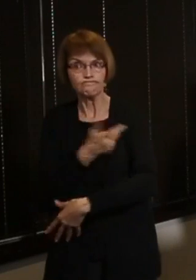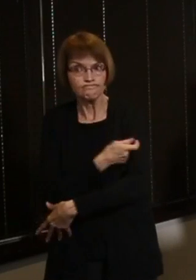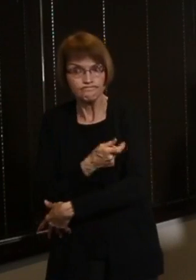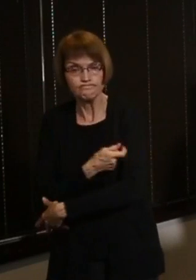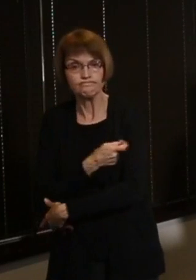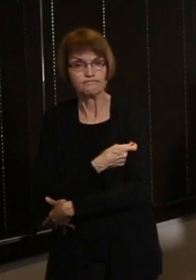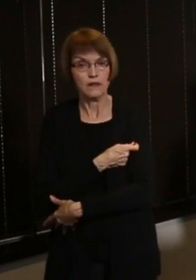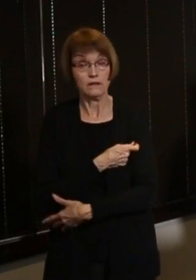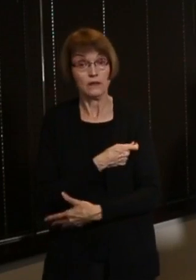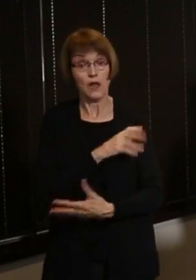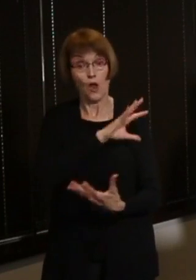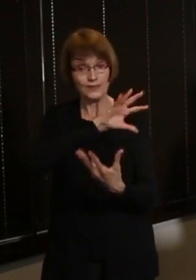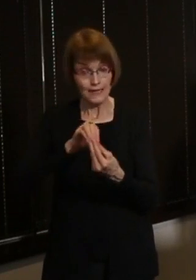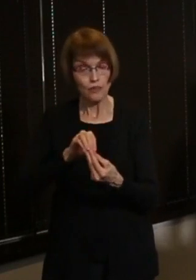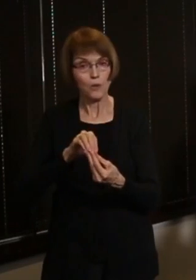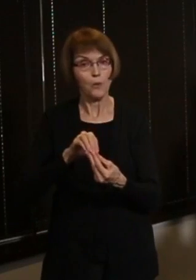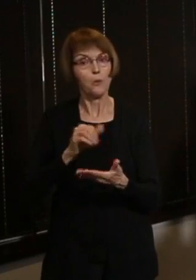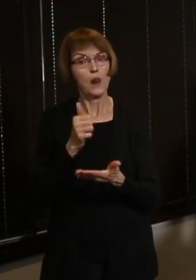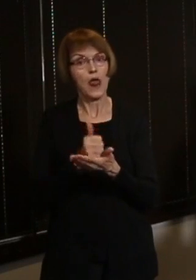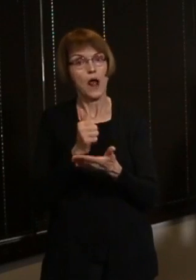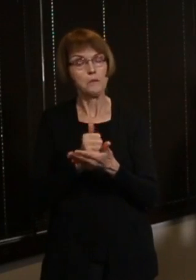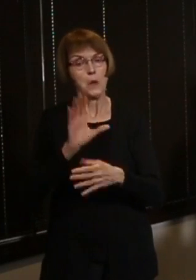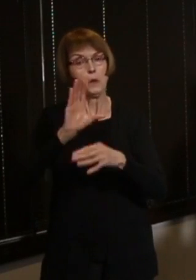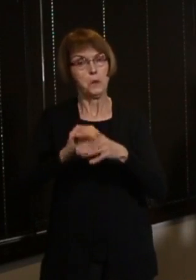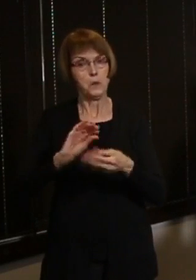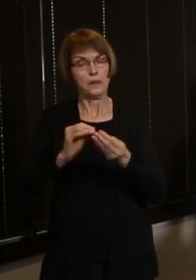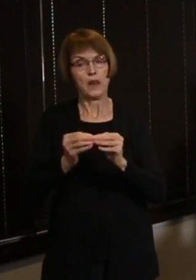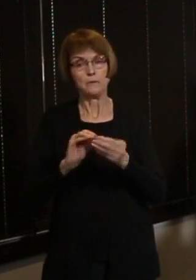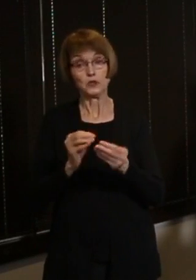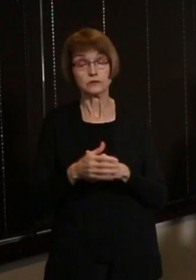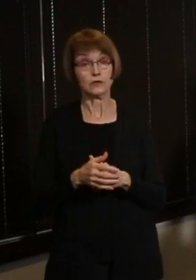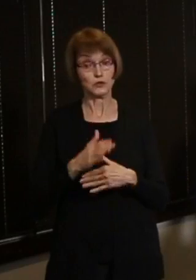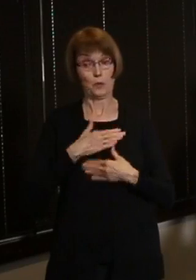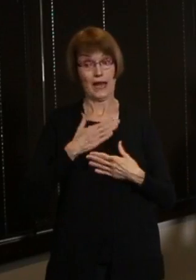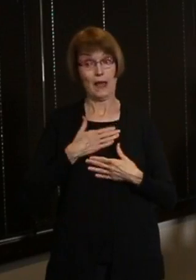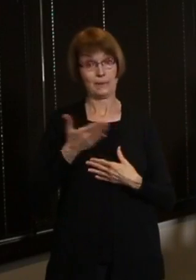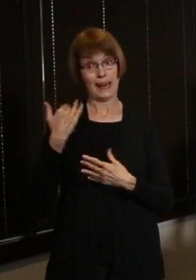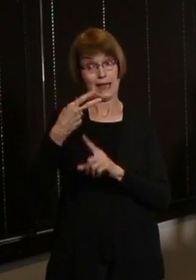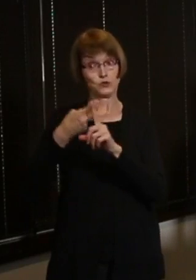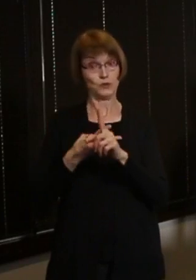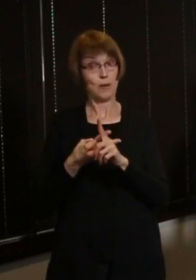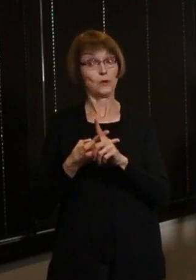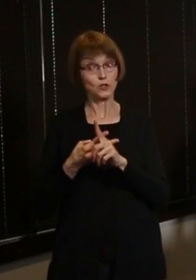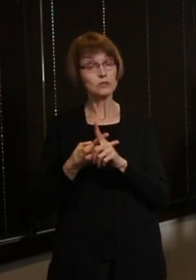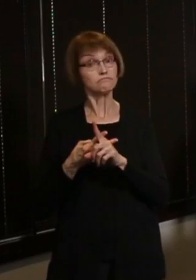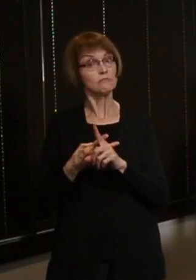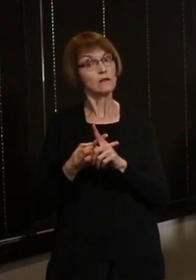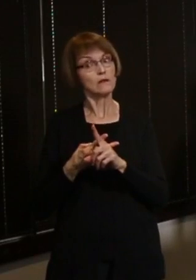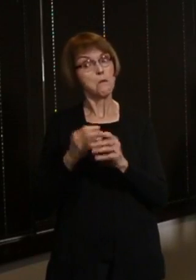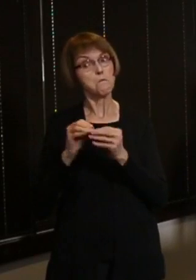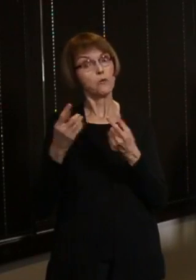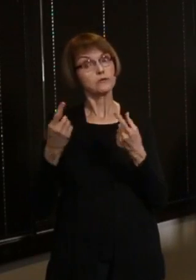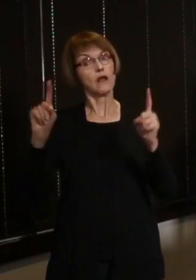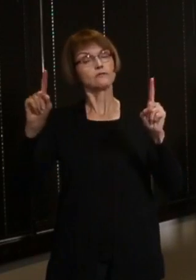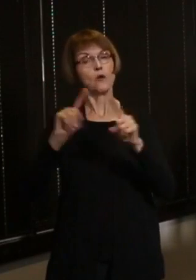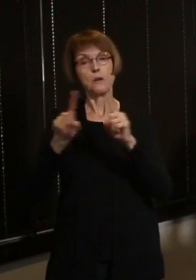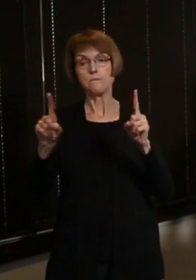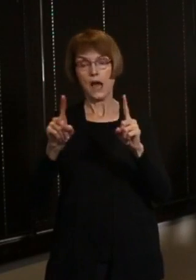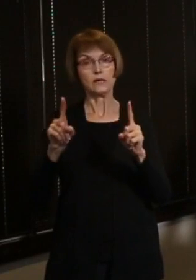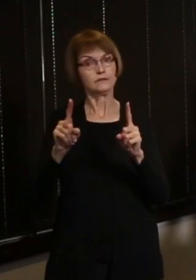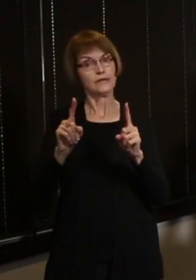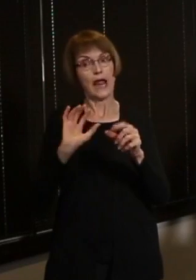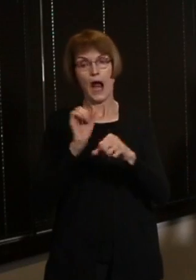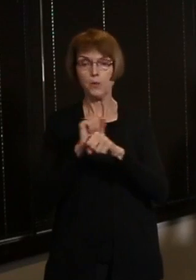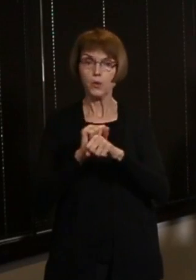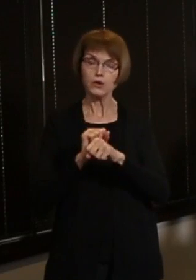very happy for the gains that we've attained over the past couple of months, but we really need to double down on these